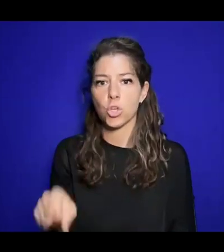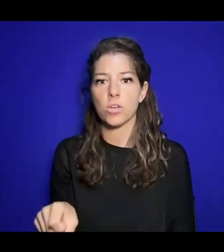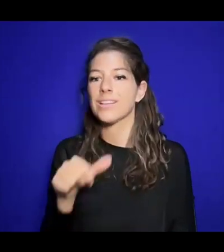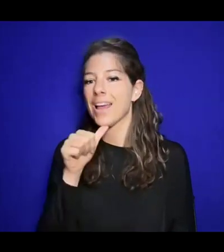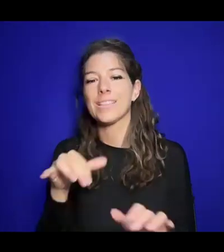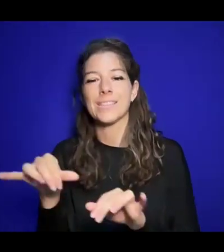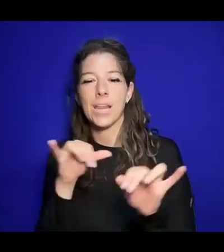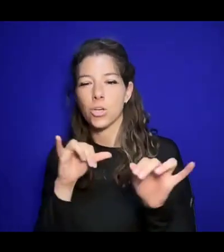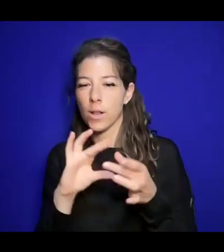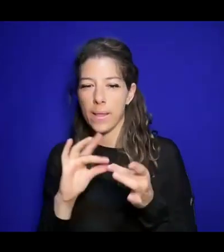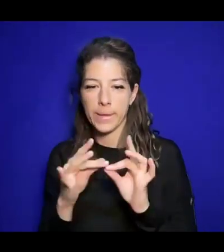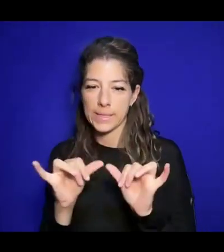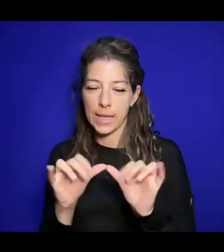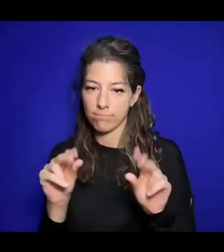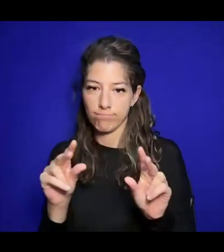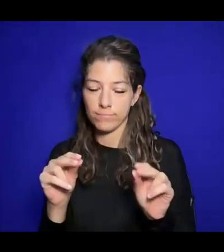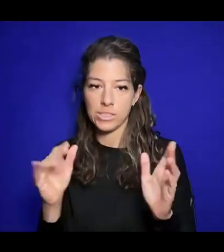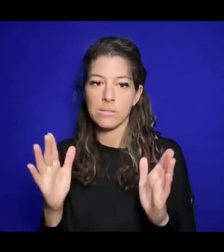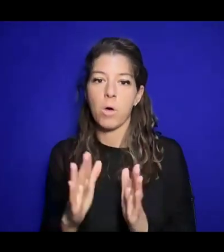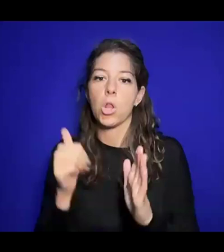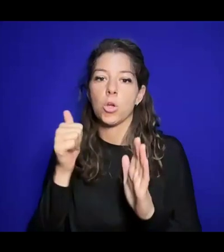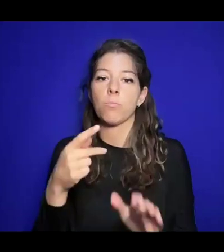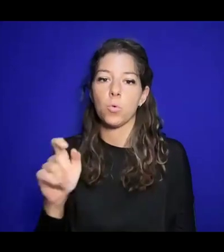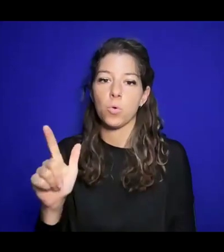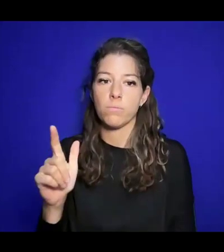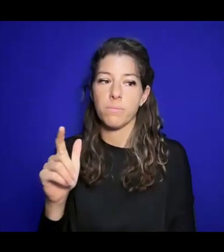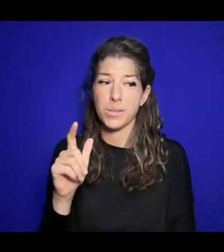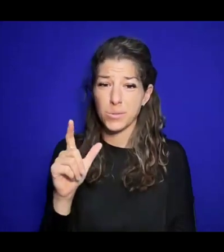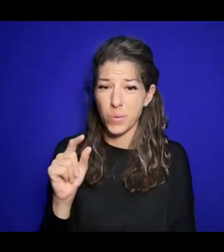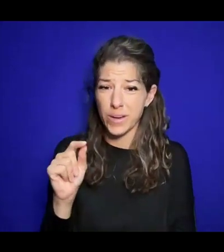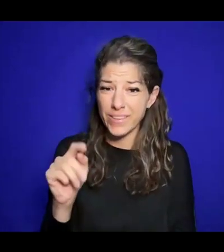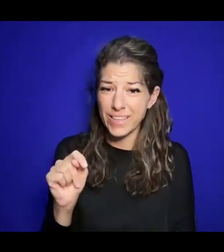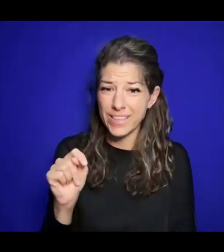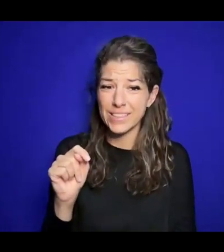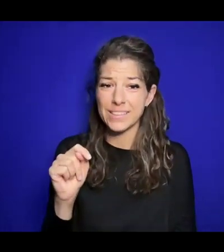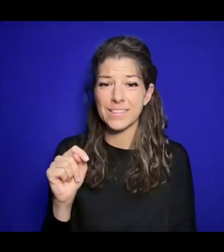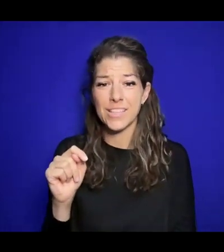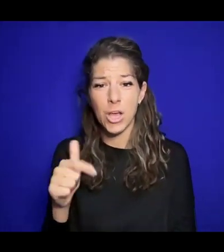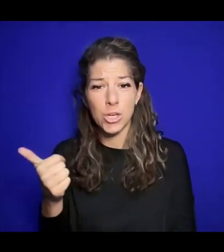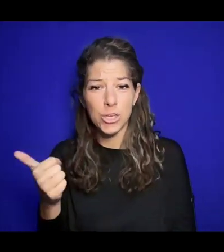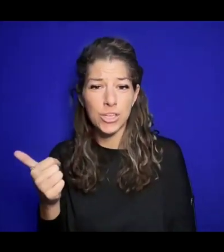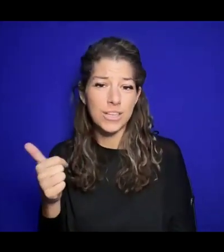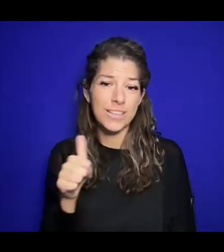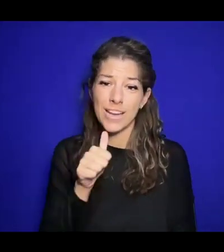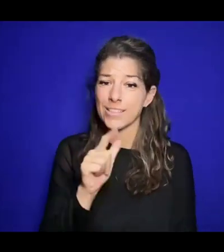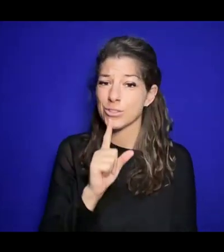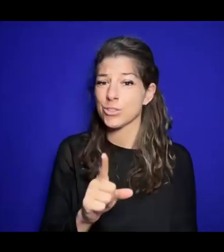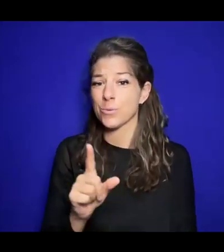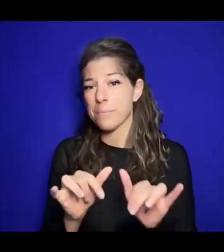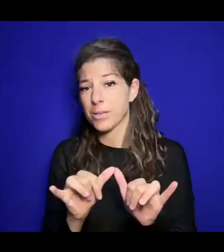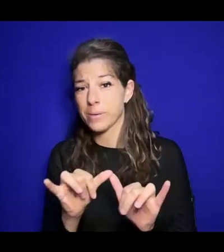standard Olympic size. That's a smaller pool. So maybe like 20 feet. Maybe it was a little longer. I'm not good with those kind of